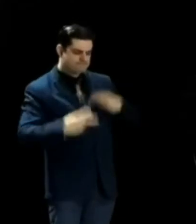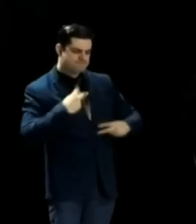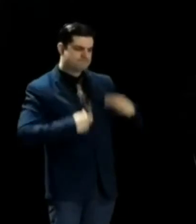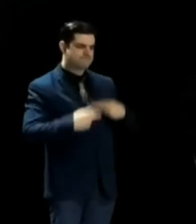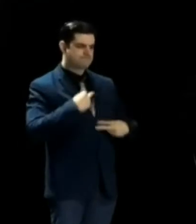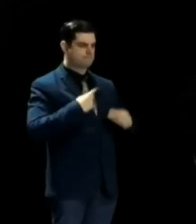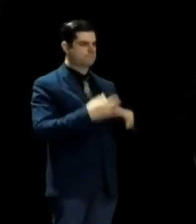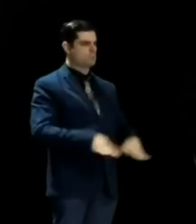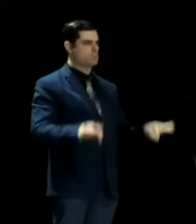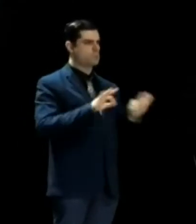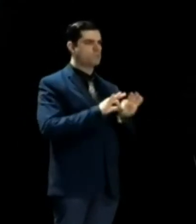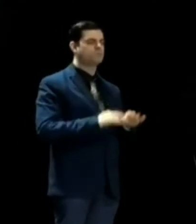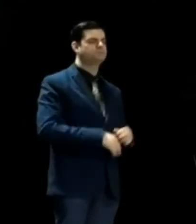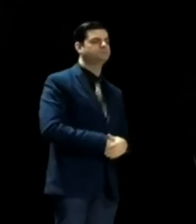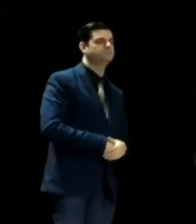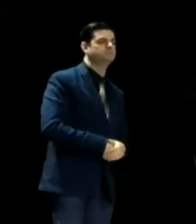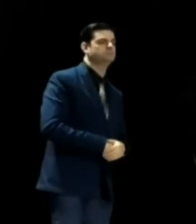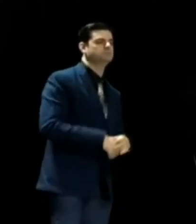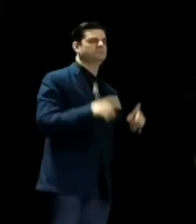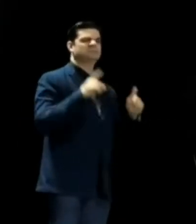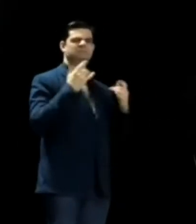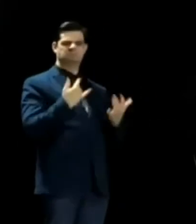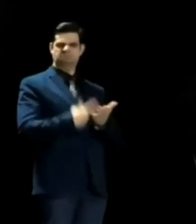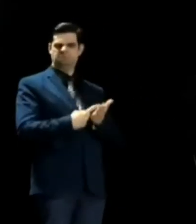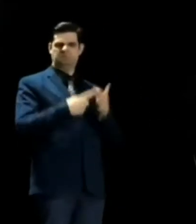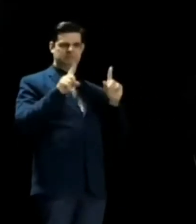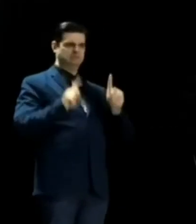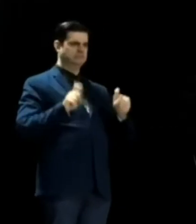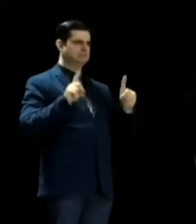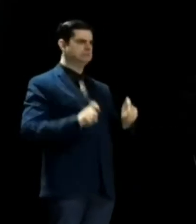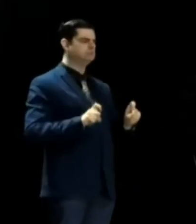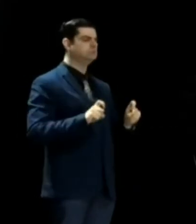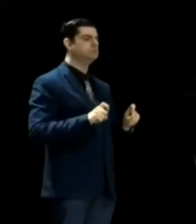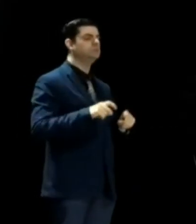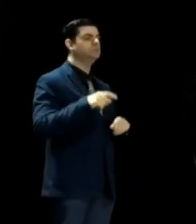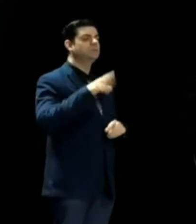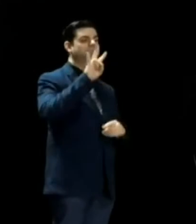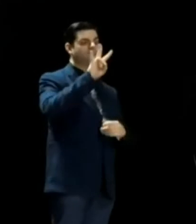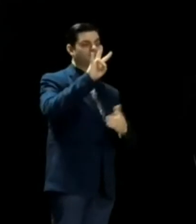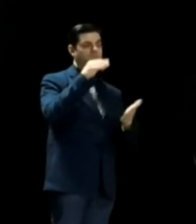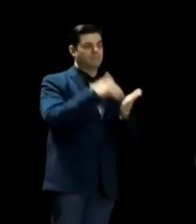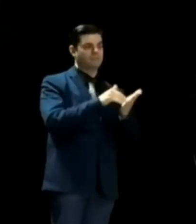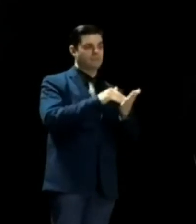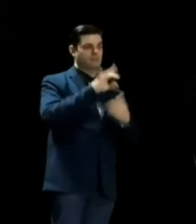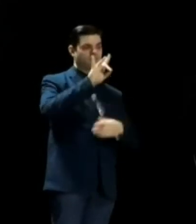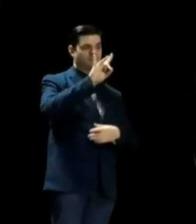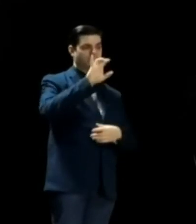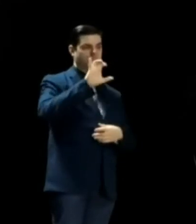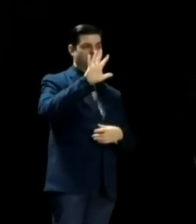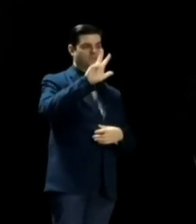Testing. There have been 7,839 tests administered in the county.